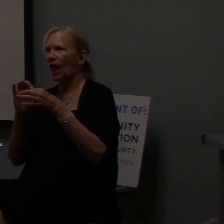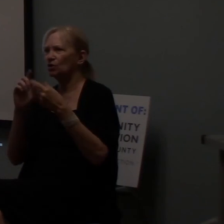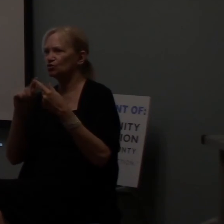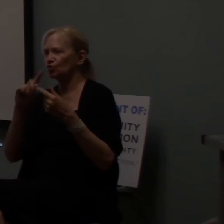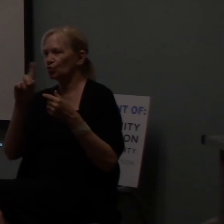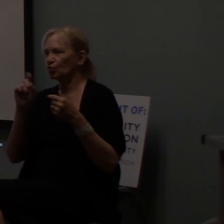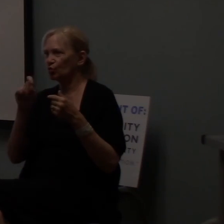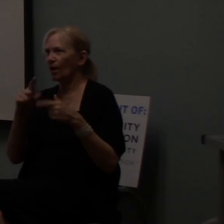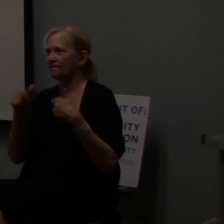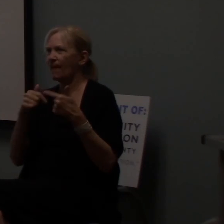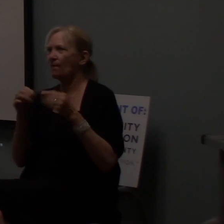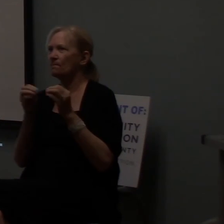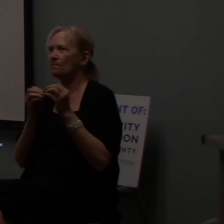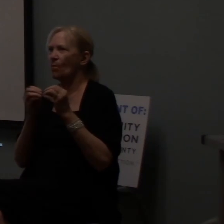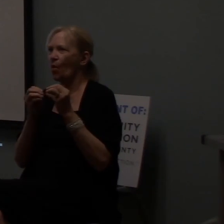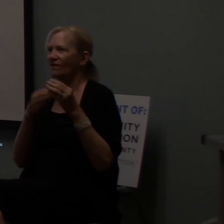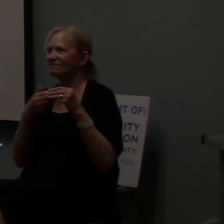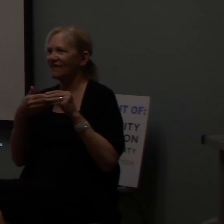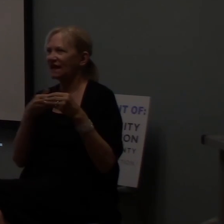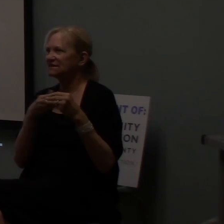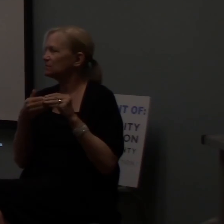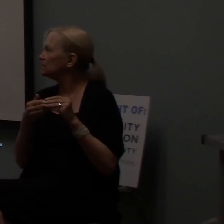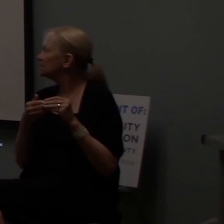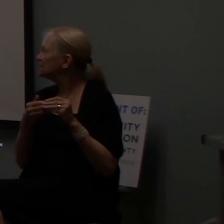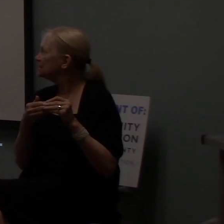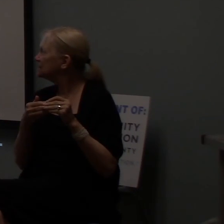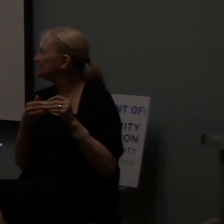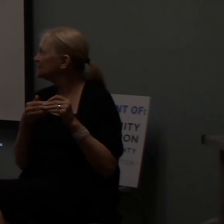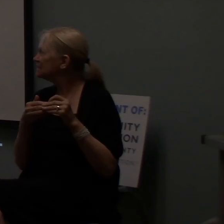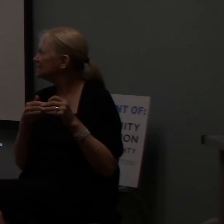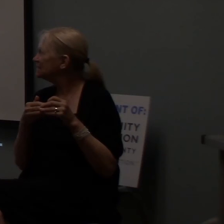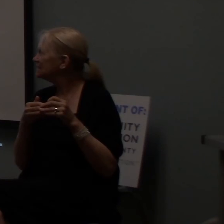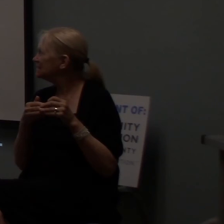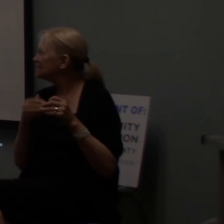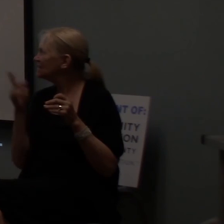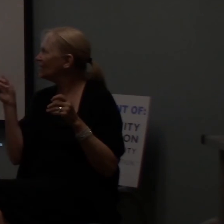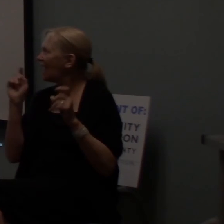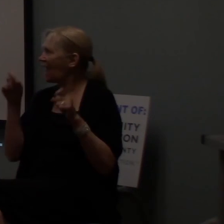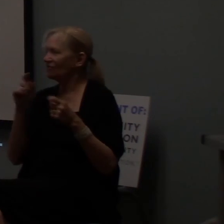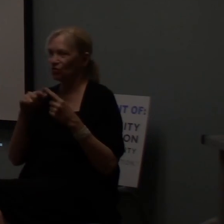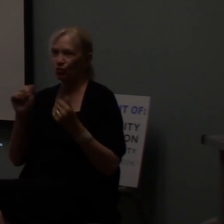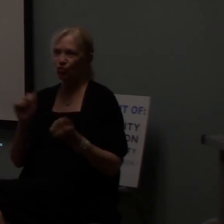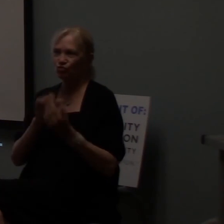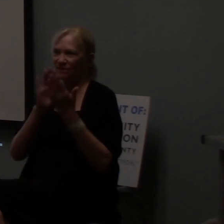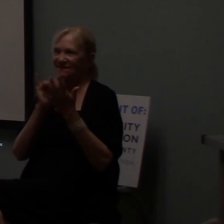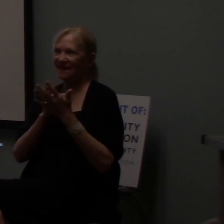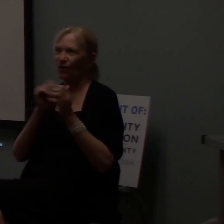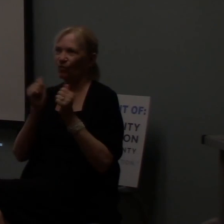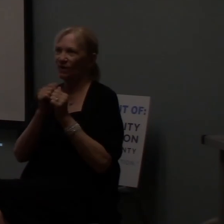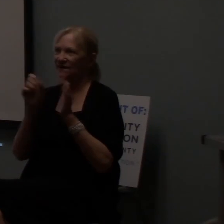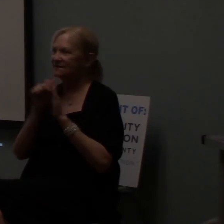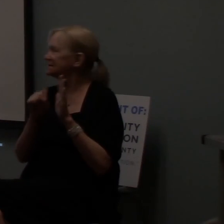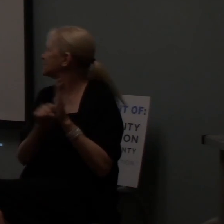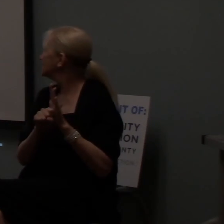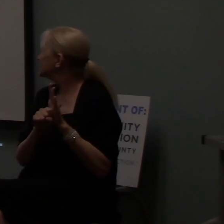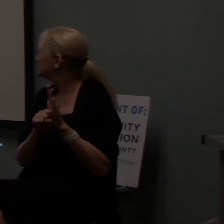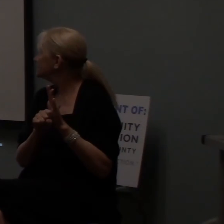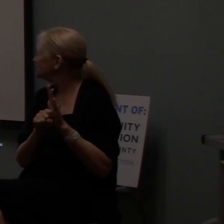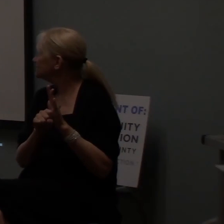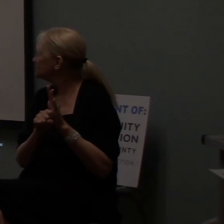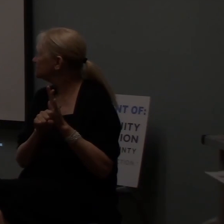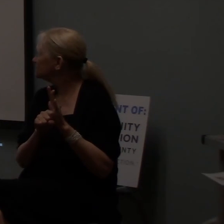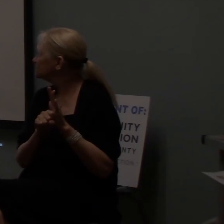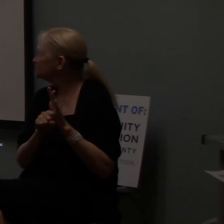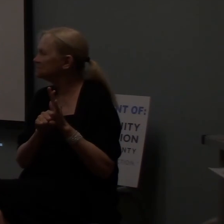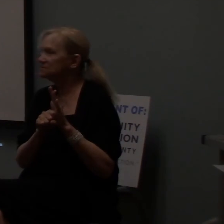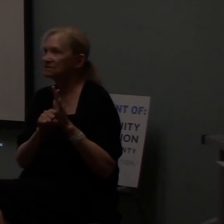coming up about more flexibility. Right, but it's a different topic because we have to address that with the state. But And it's that's a different governance. No, petition. we can do it ourselves